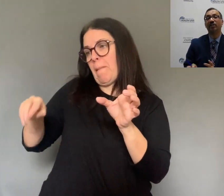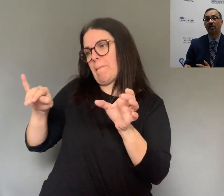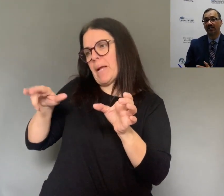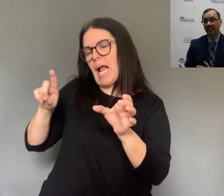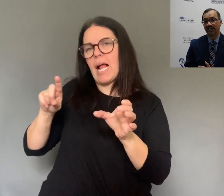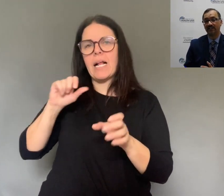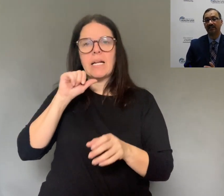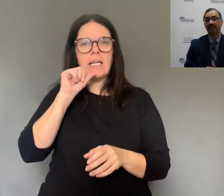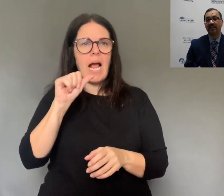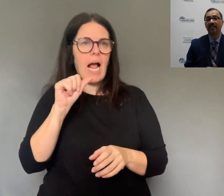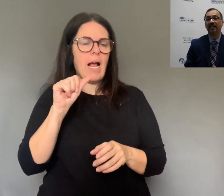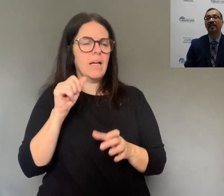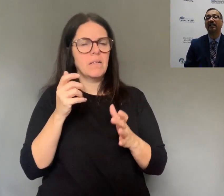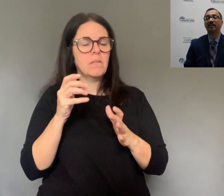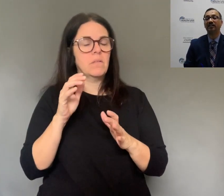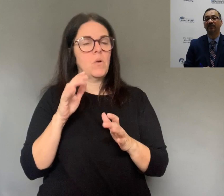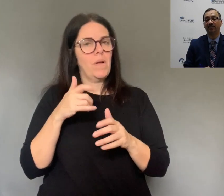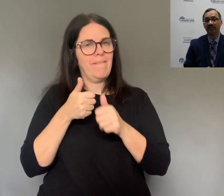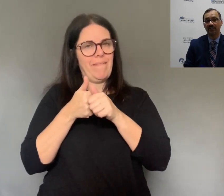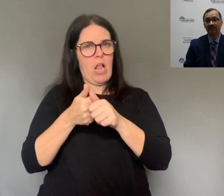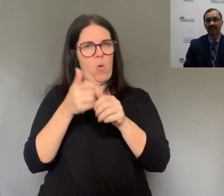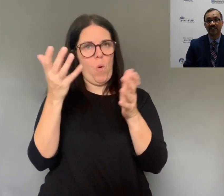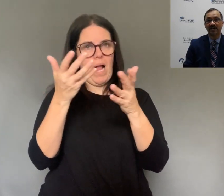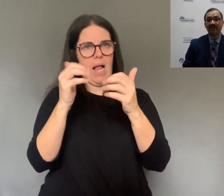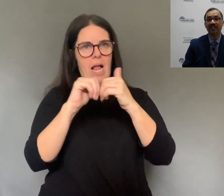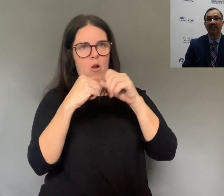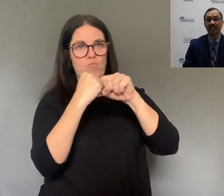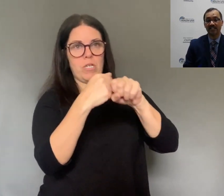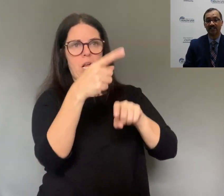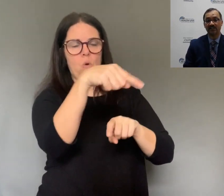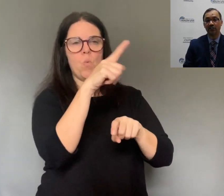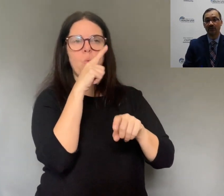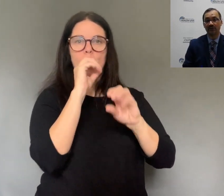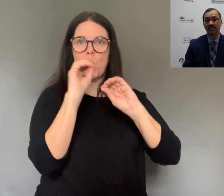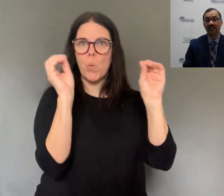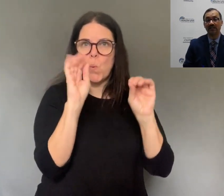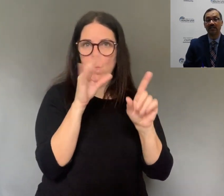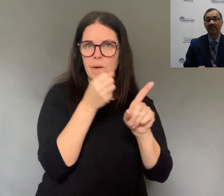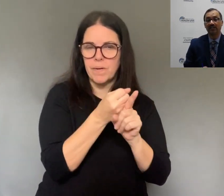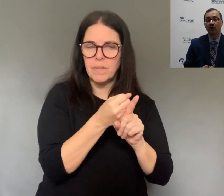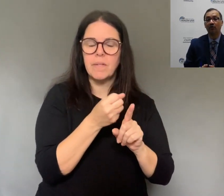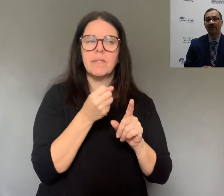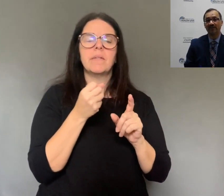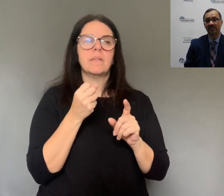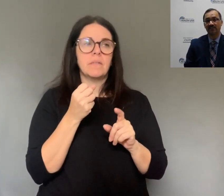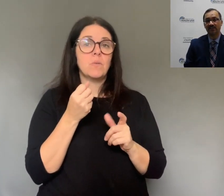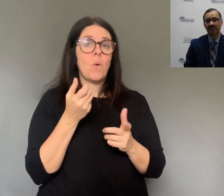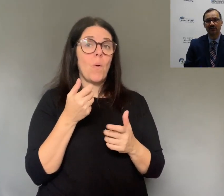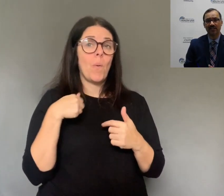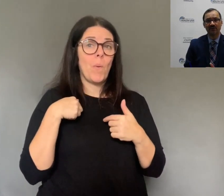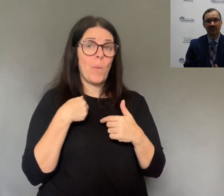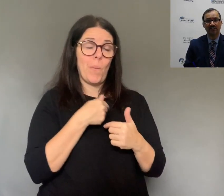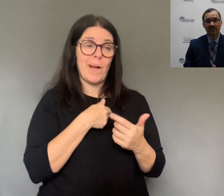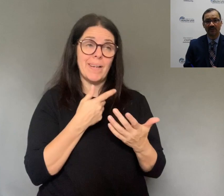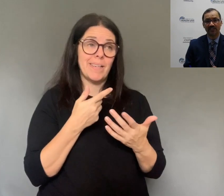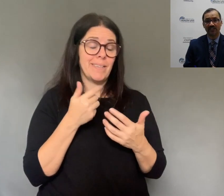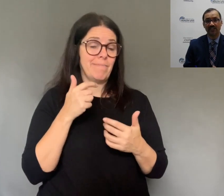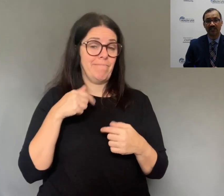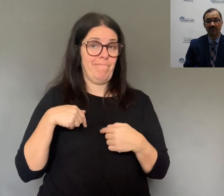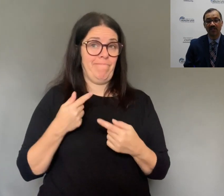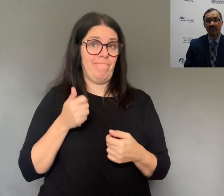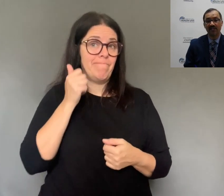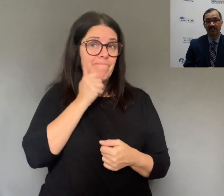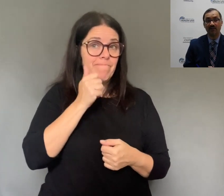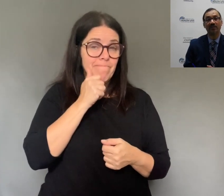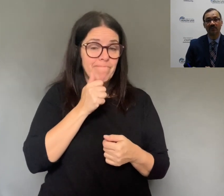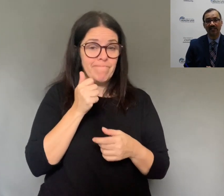from the non-cases, and the availability of the staffing and any other issues that the home may be experiencing. So that was not the criteria in